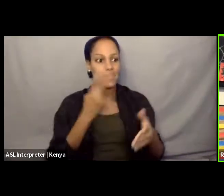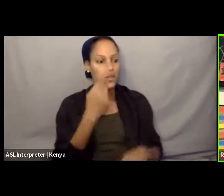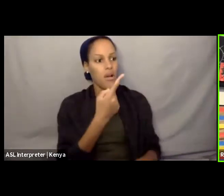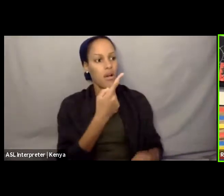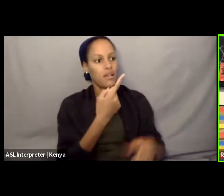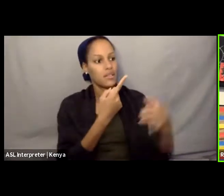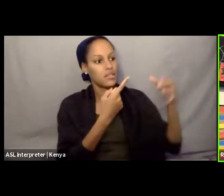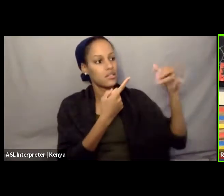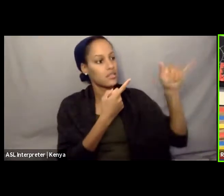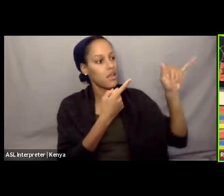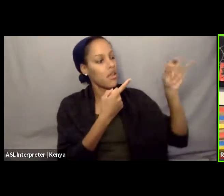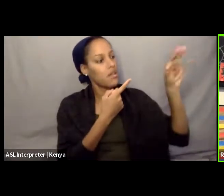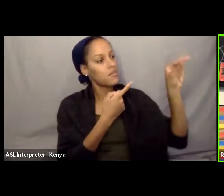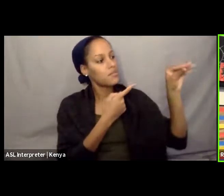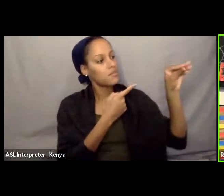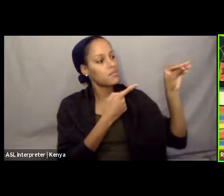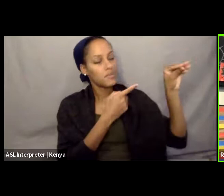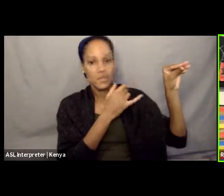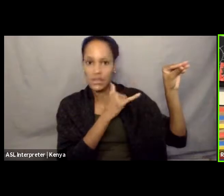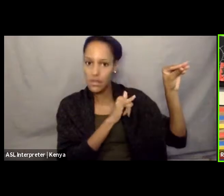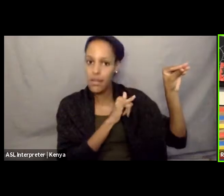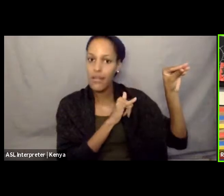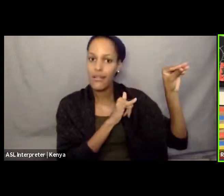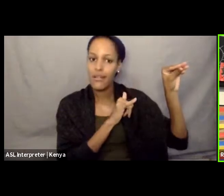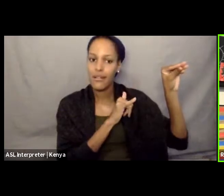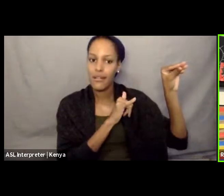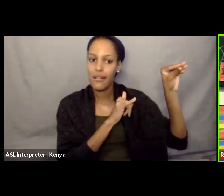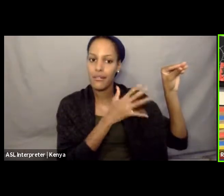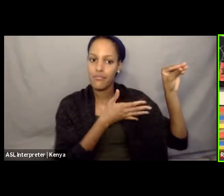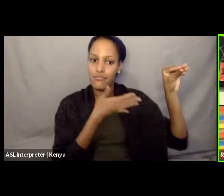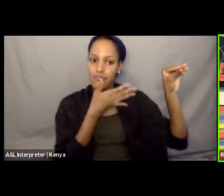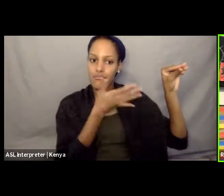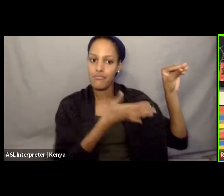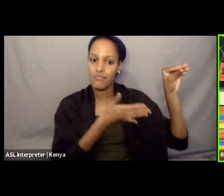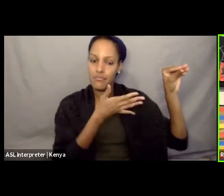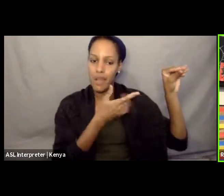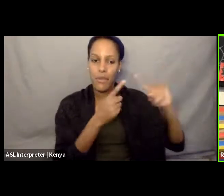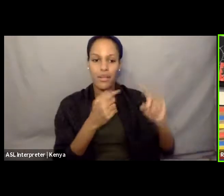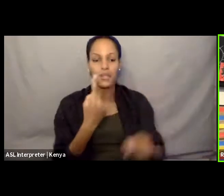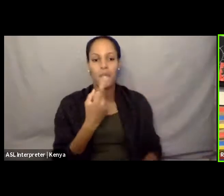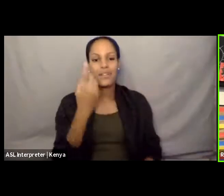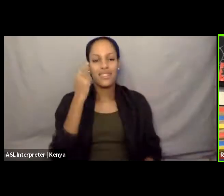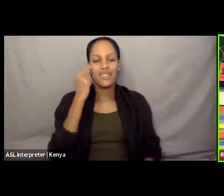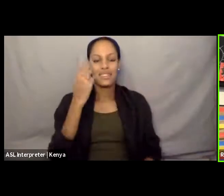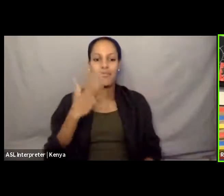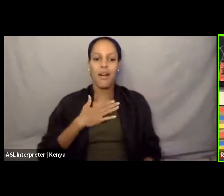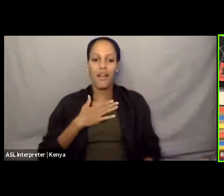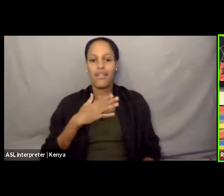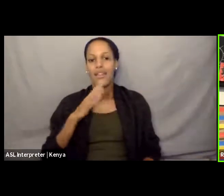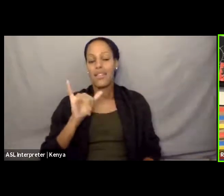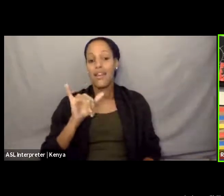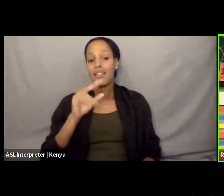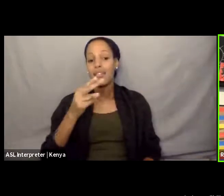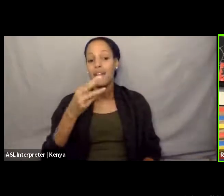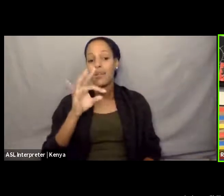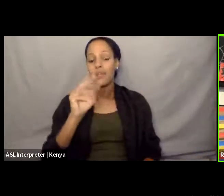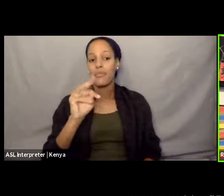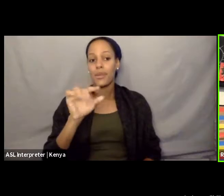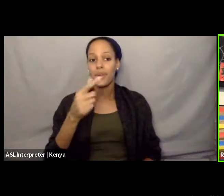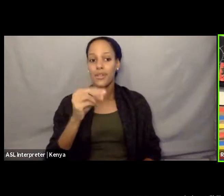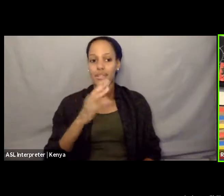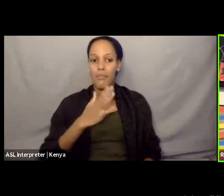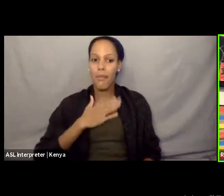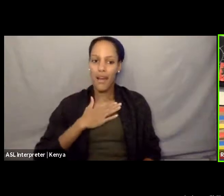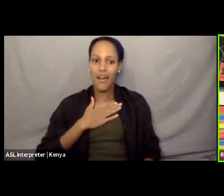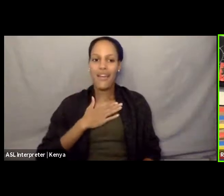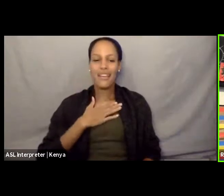for so long in the open. Although Stephanie thinks the hummingbird might be my totem animal, given how sometimes they seem to follow me around.